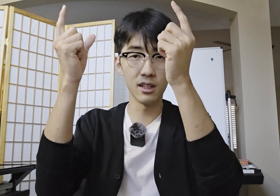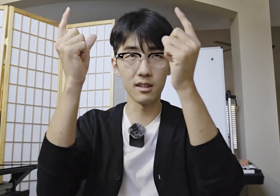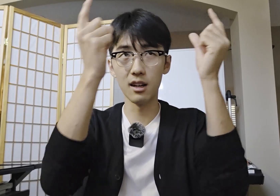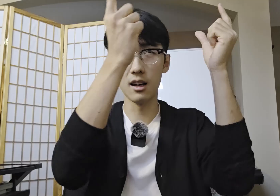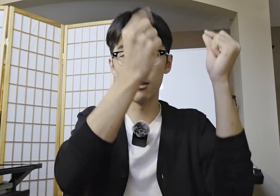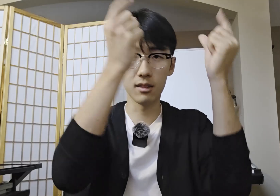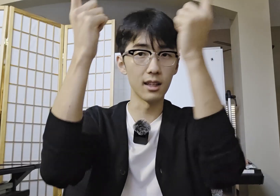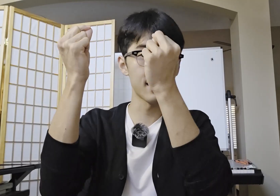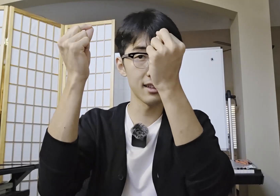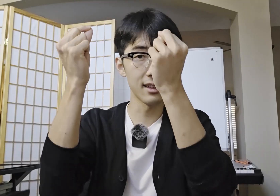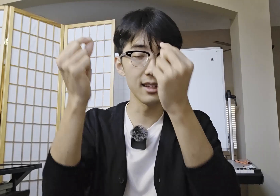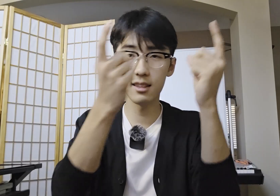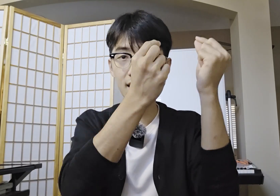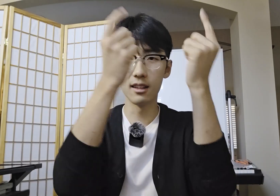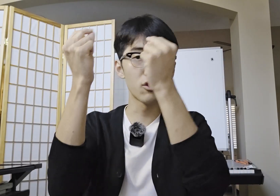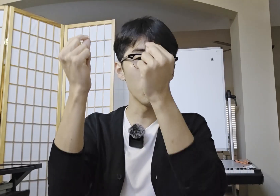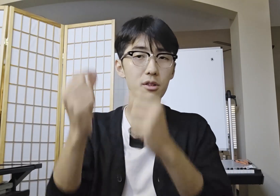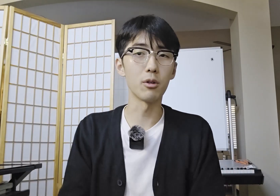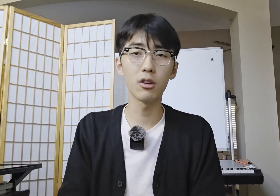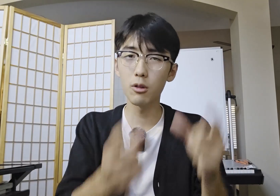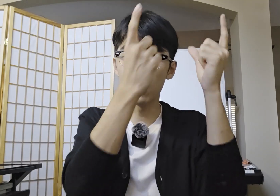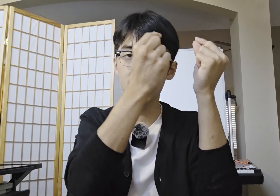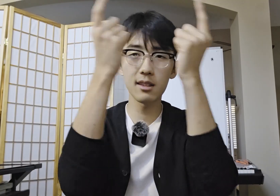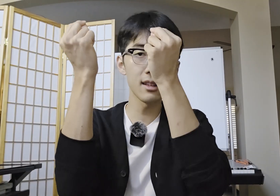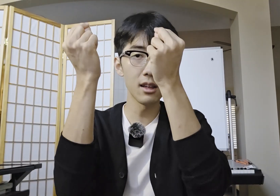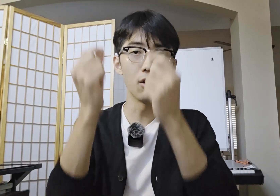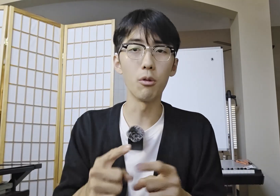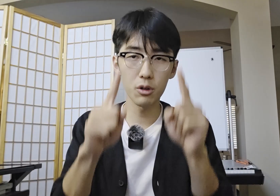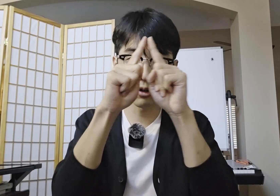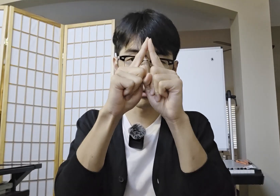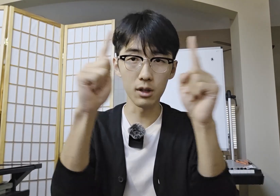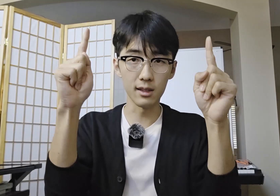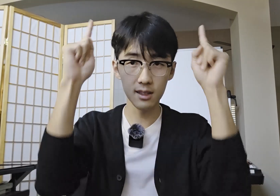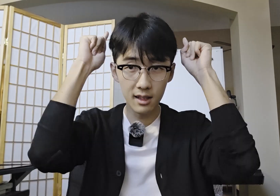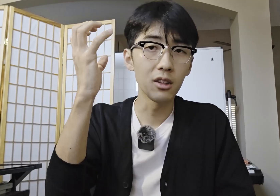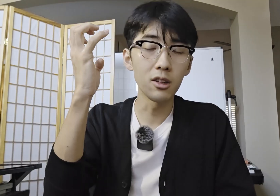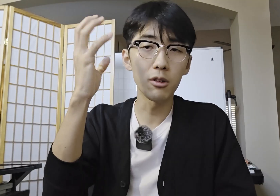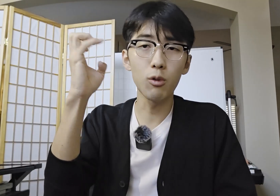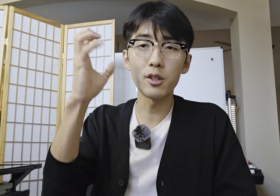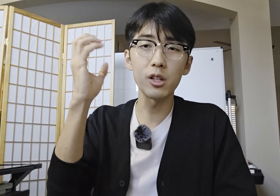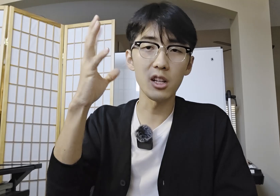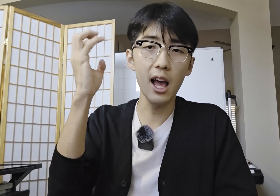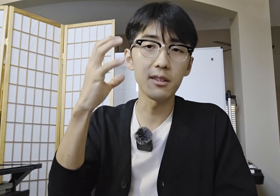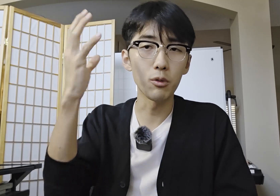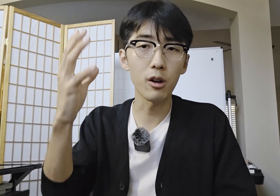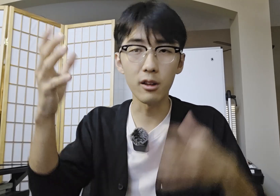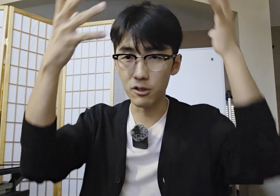is this. There's two ways of doing it. You can do this, or you can do this. You know the graduation hats that you wear, the little